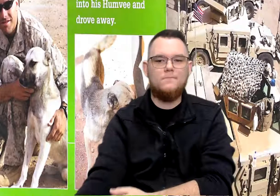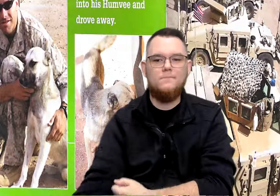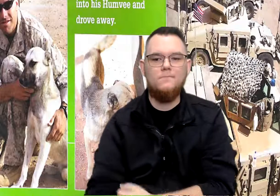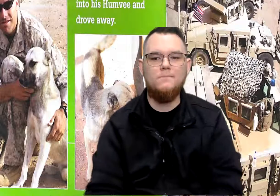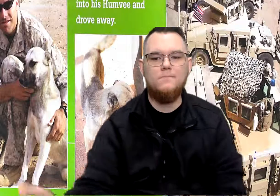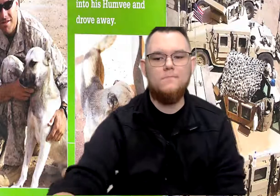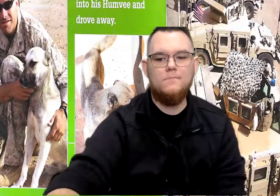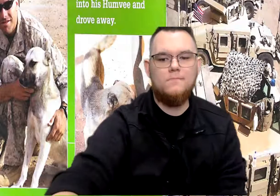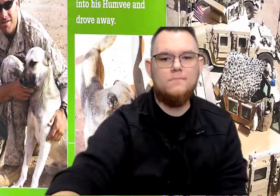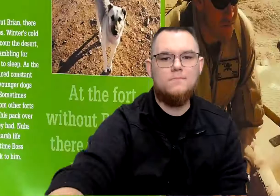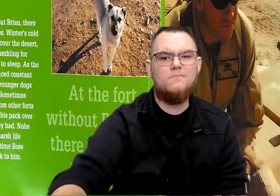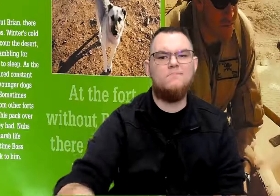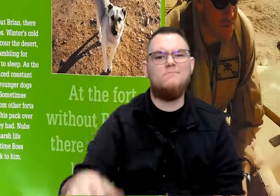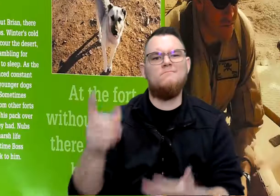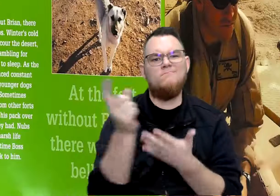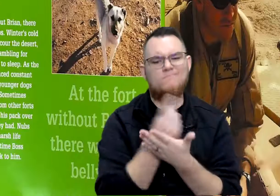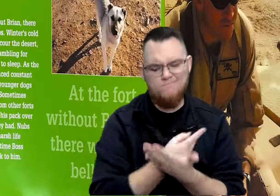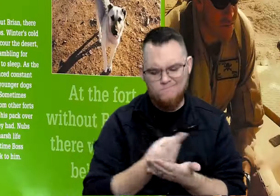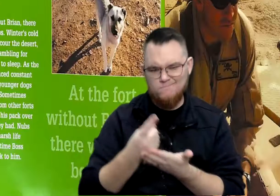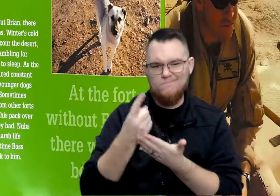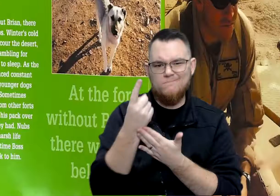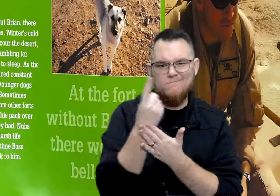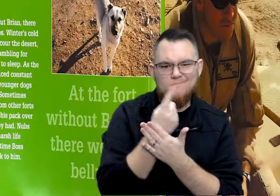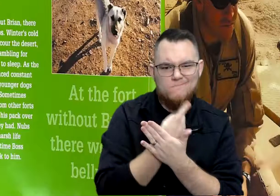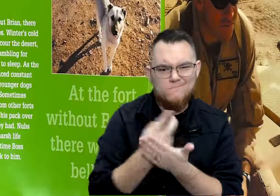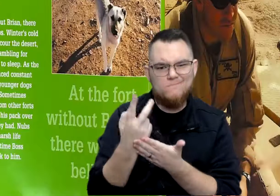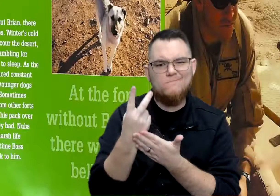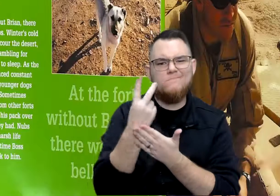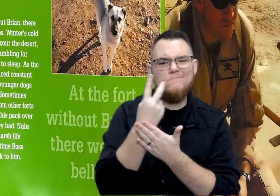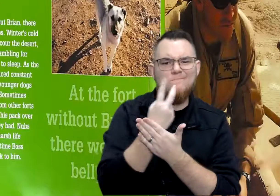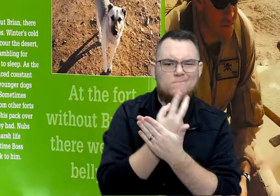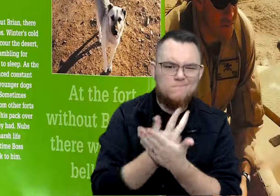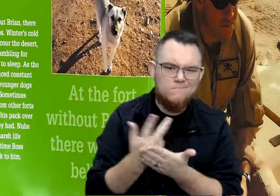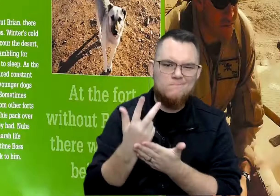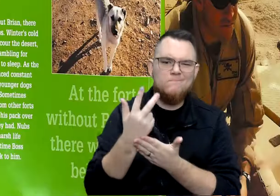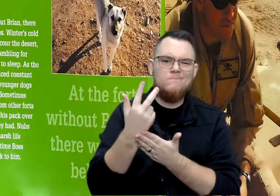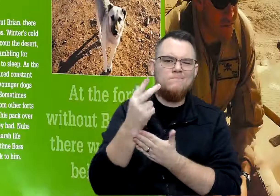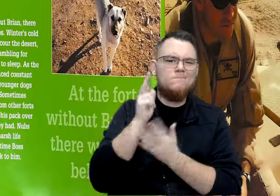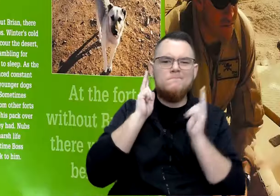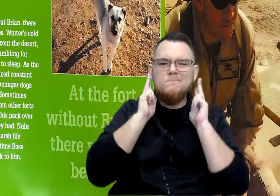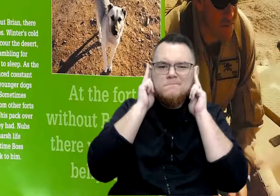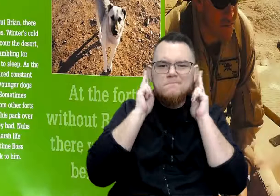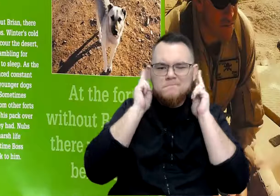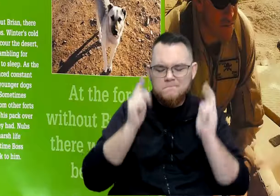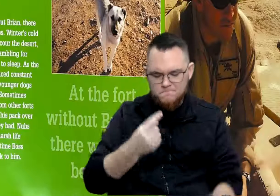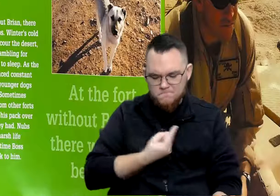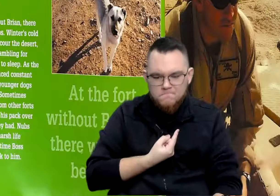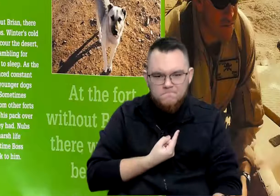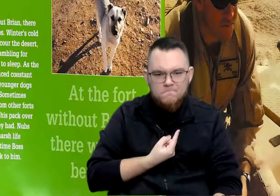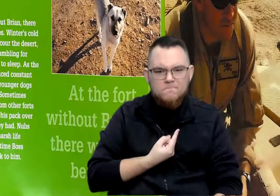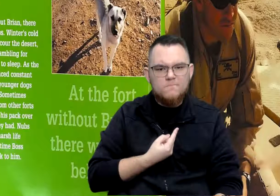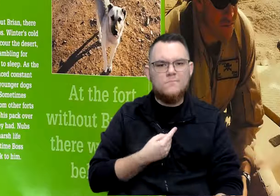Long, lonely weeks passed without any sight of that trio of Humvees the Marines called Scout, Boss, and